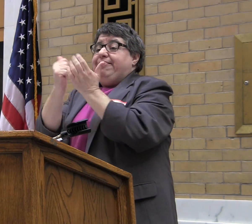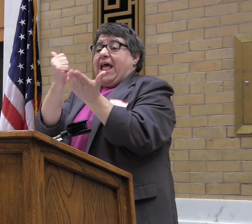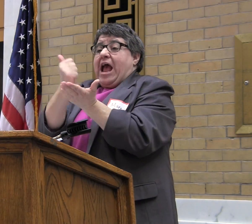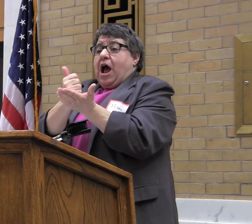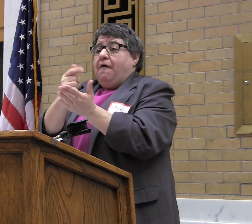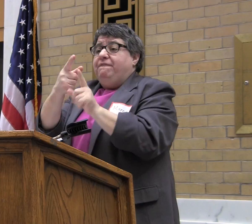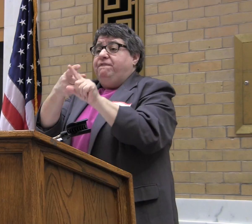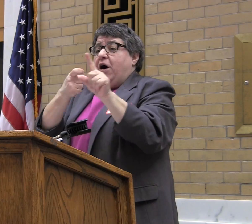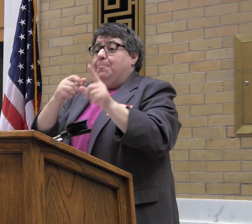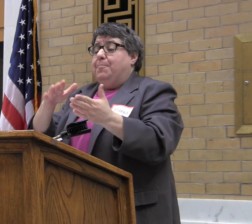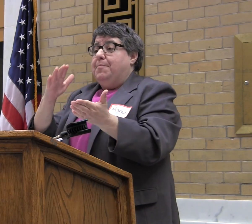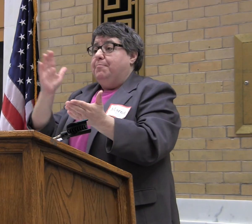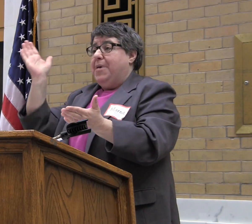With the help of my